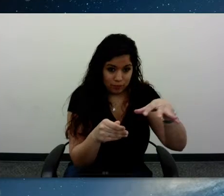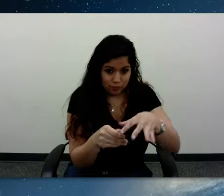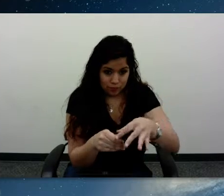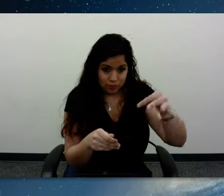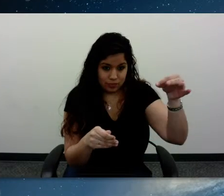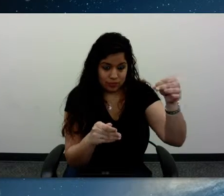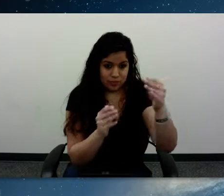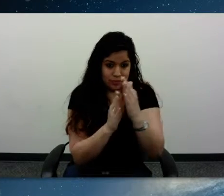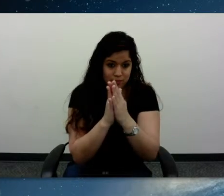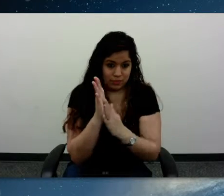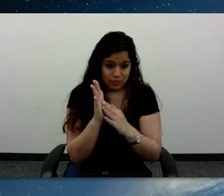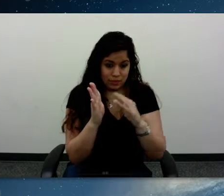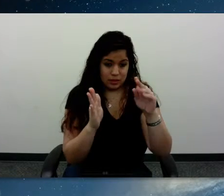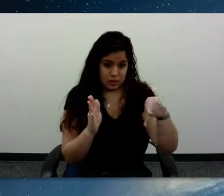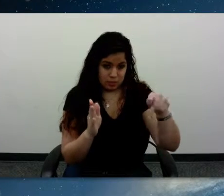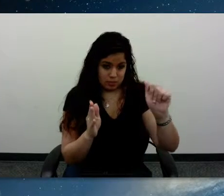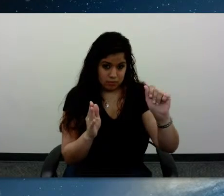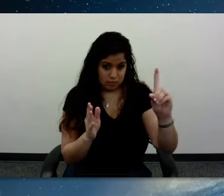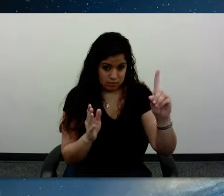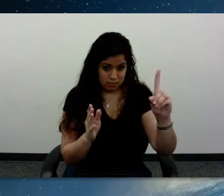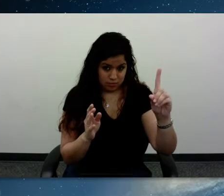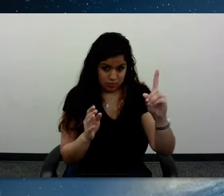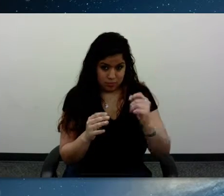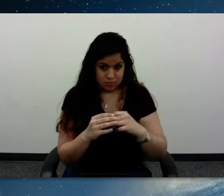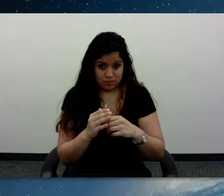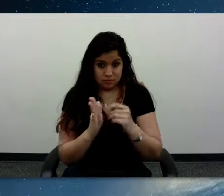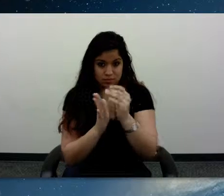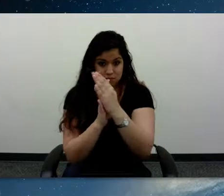Tear open package and remove pad.